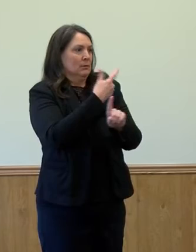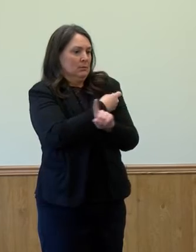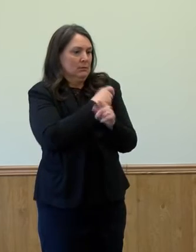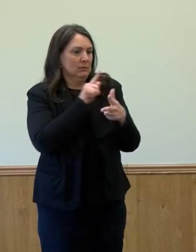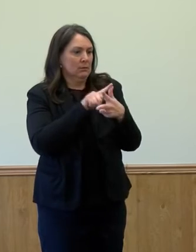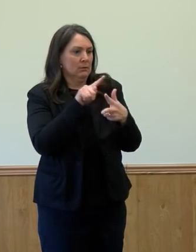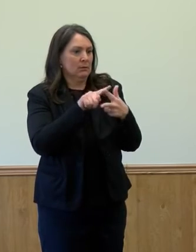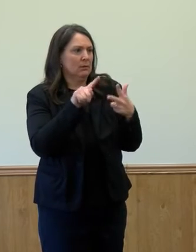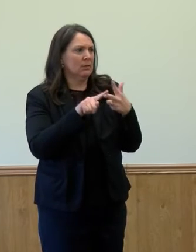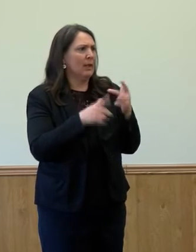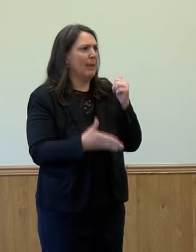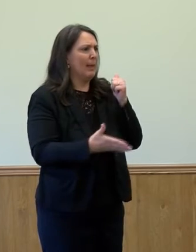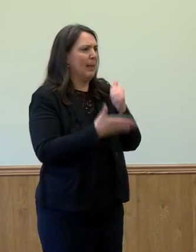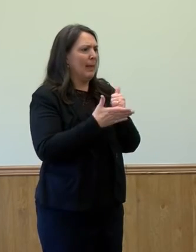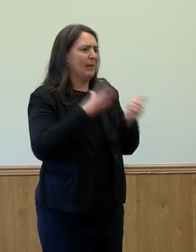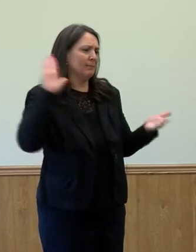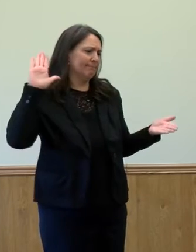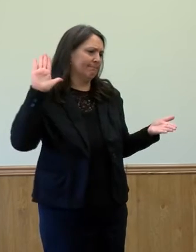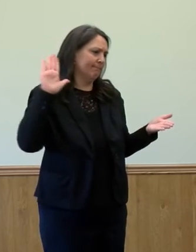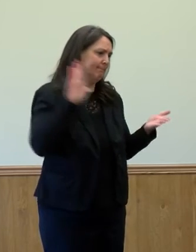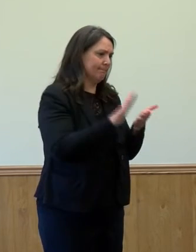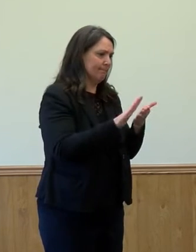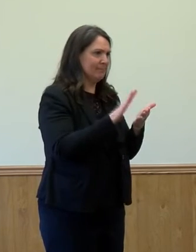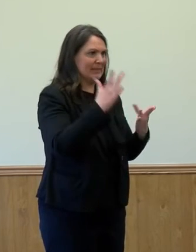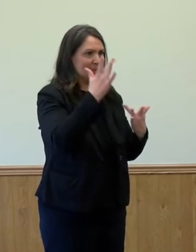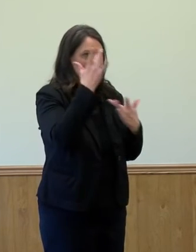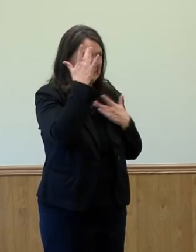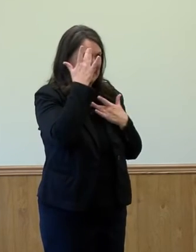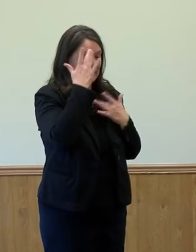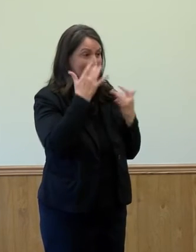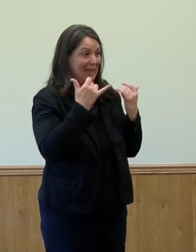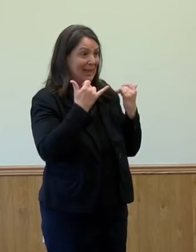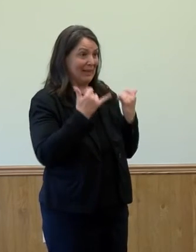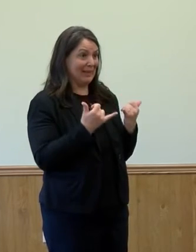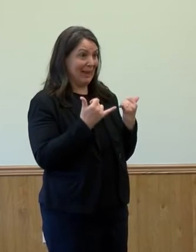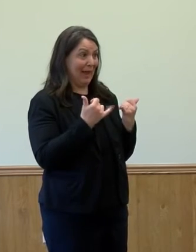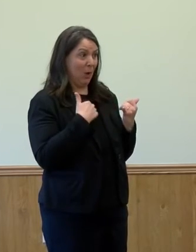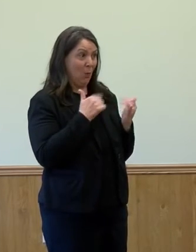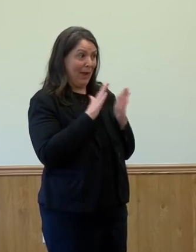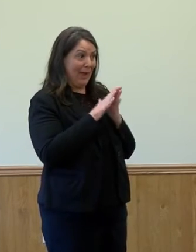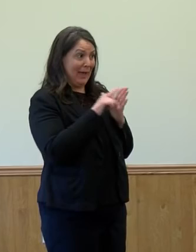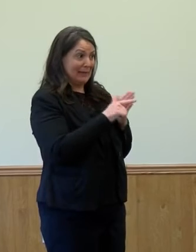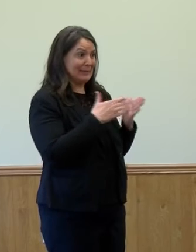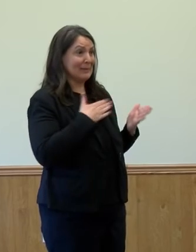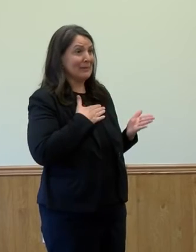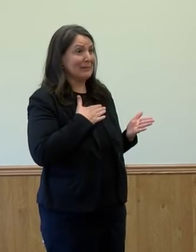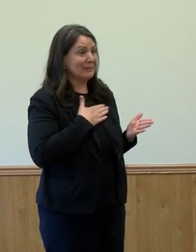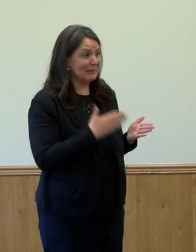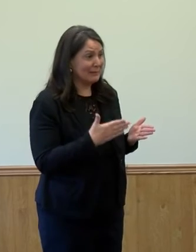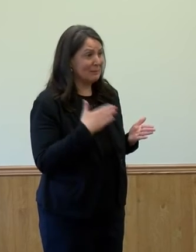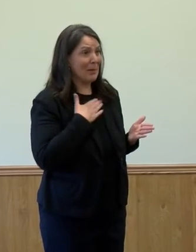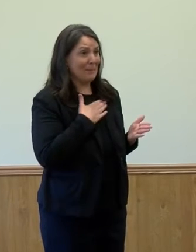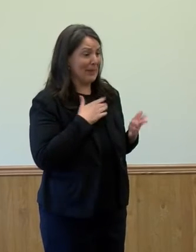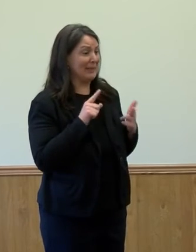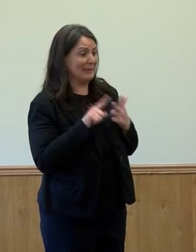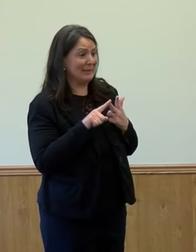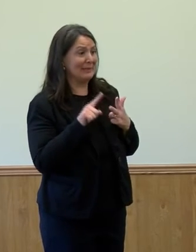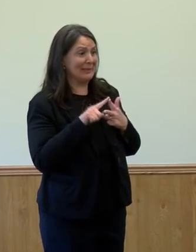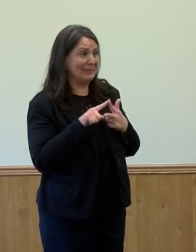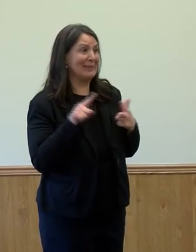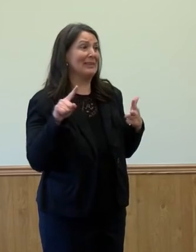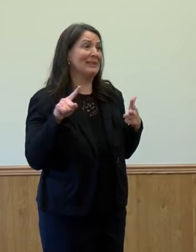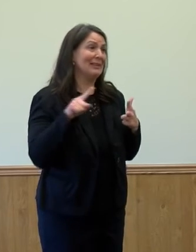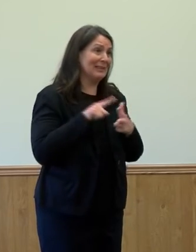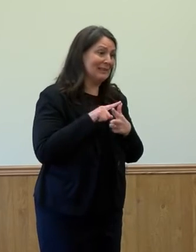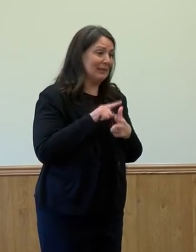virus. And now they are being tasked with asking for them to step up again and get boosters. As we see from the